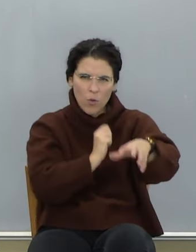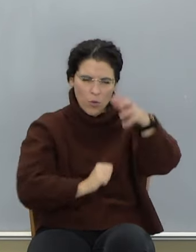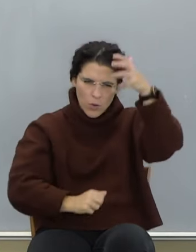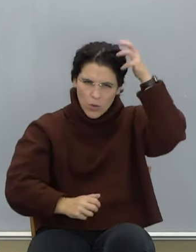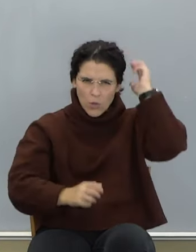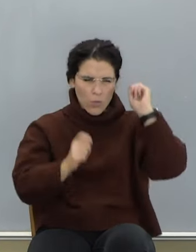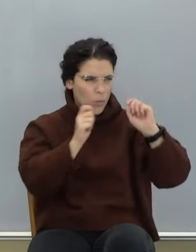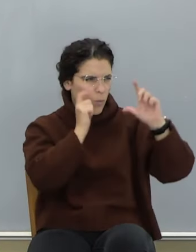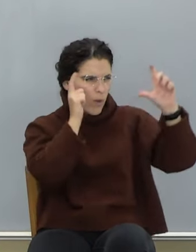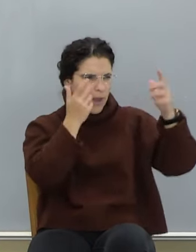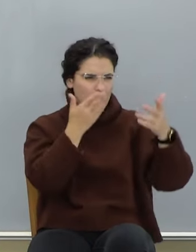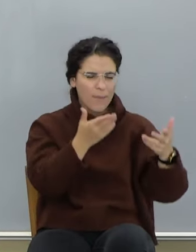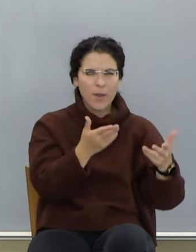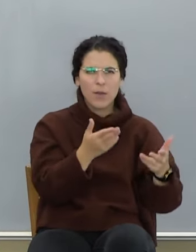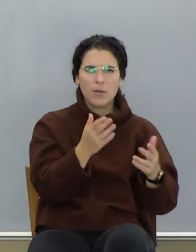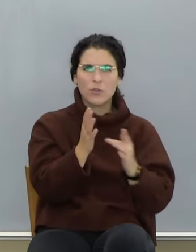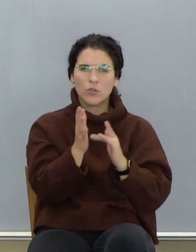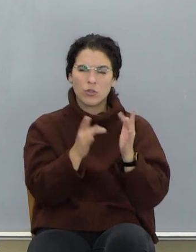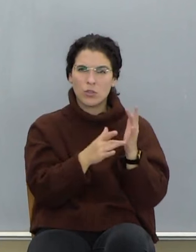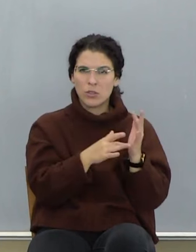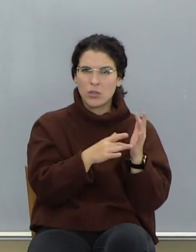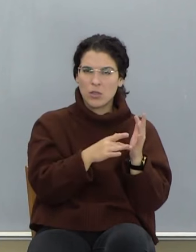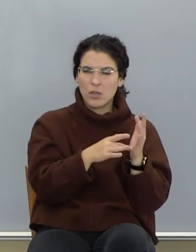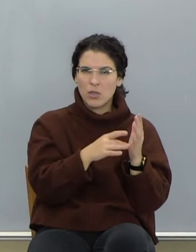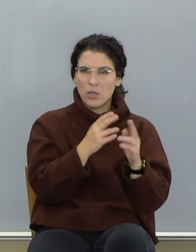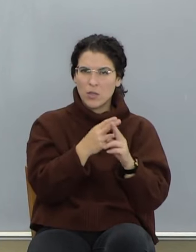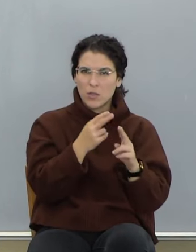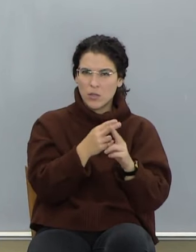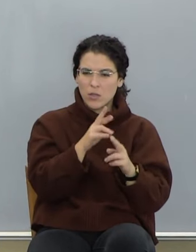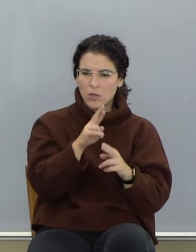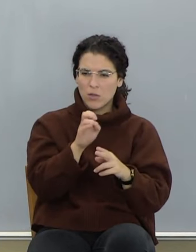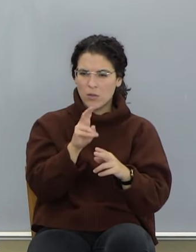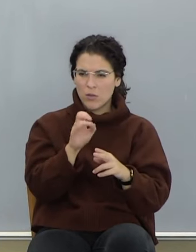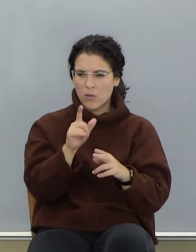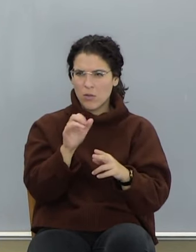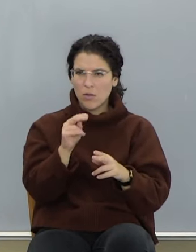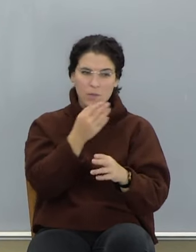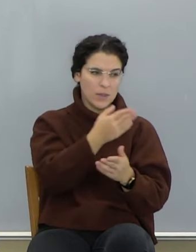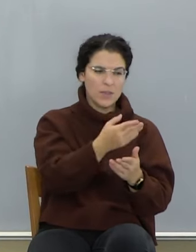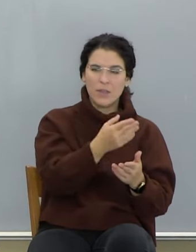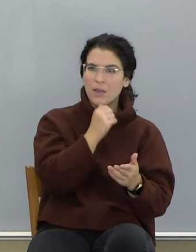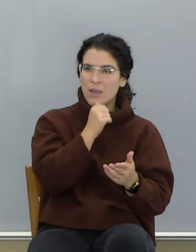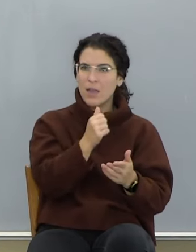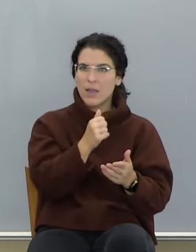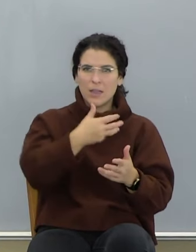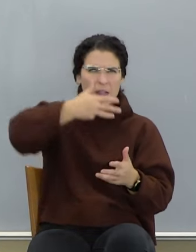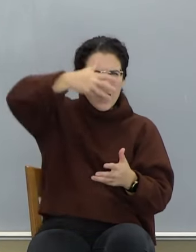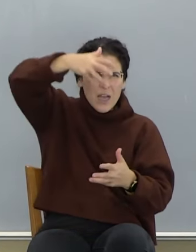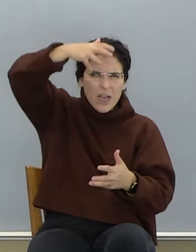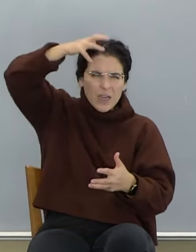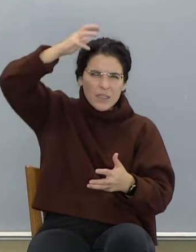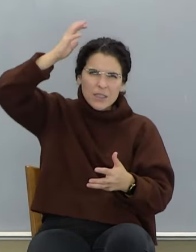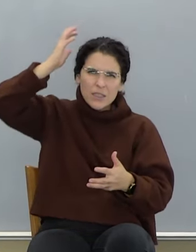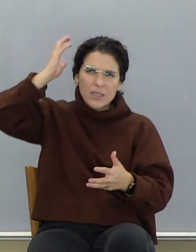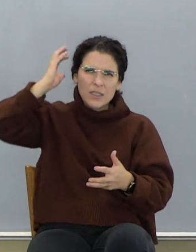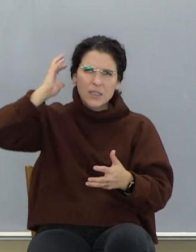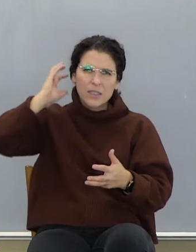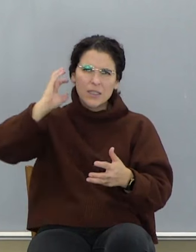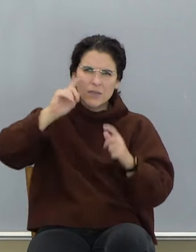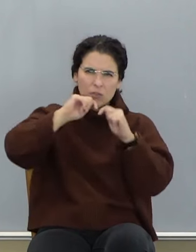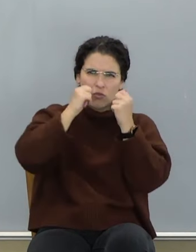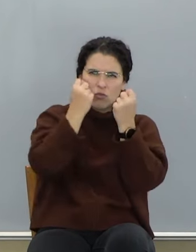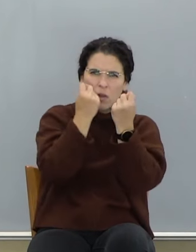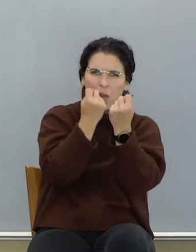up? You know what Jesus is called, or in Revelation chapter 5? Is He not the lion of the tribe of